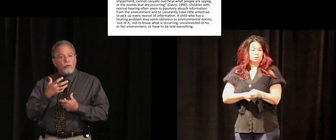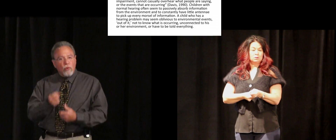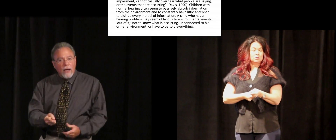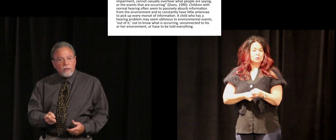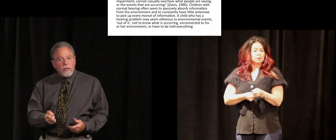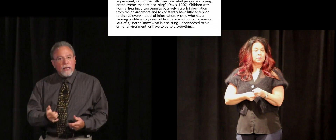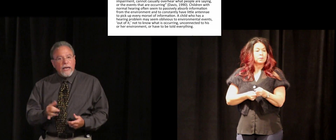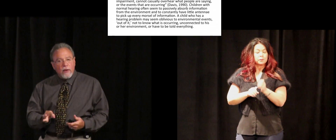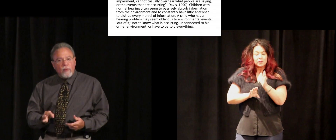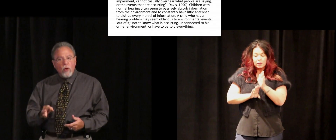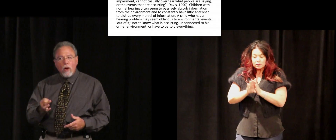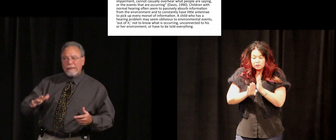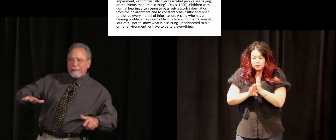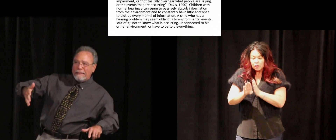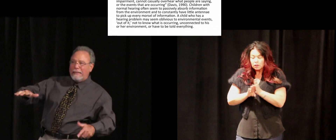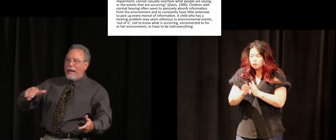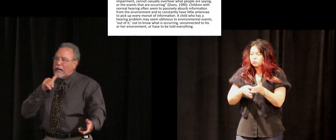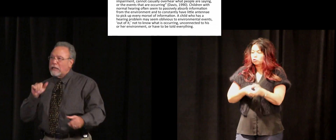Okay, stage 2.